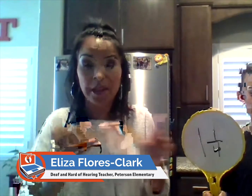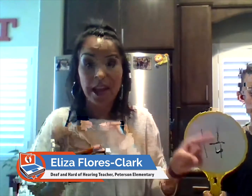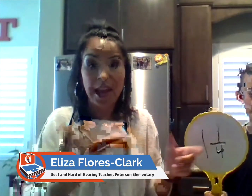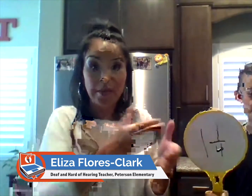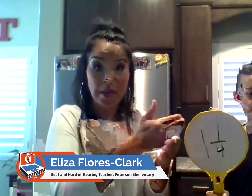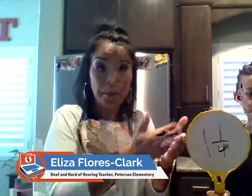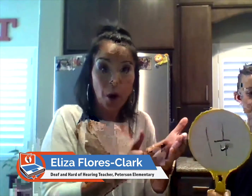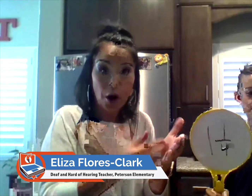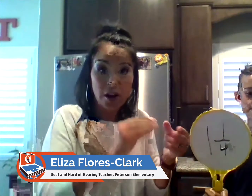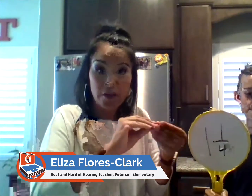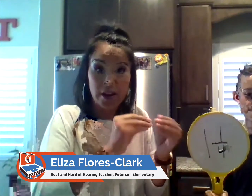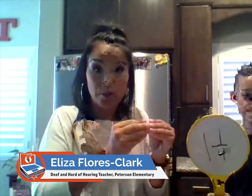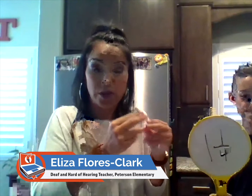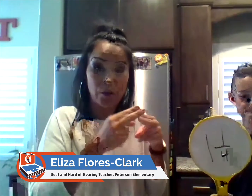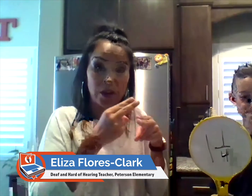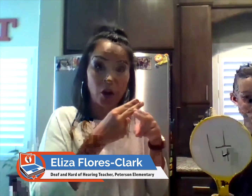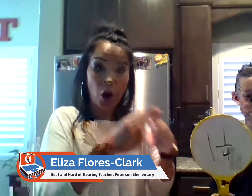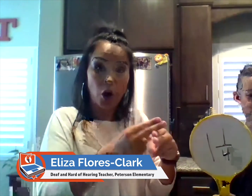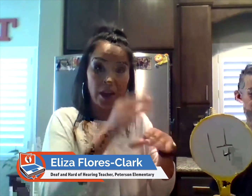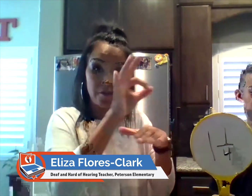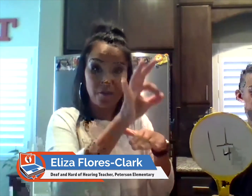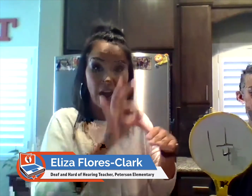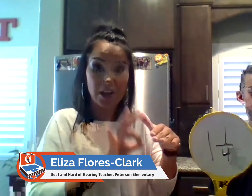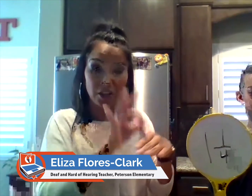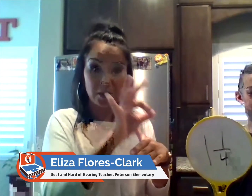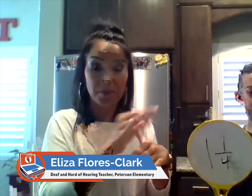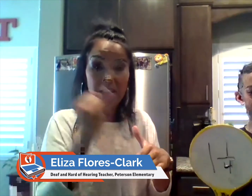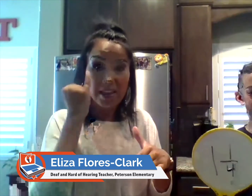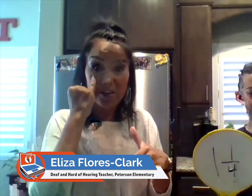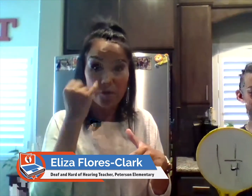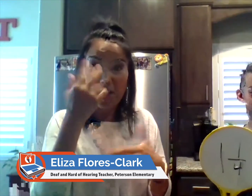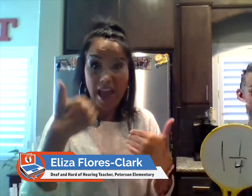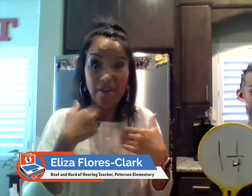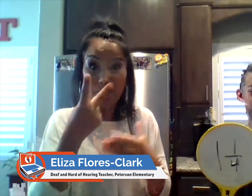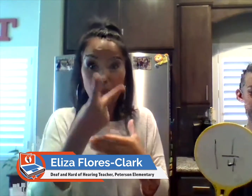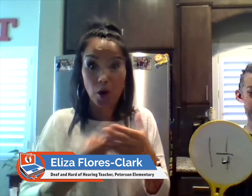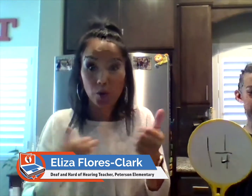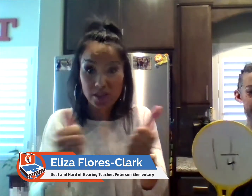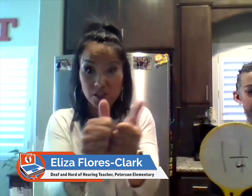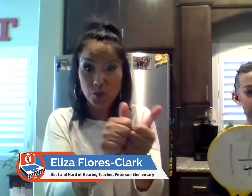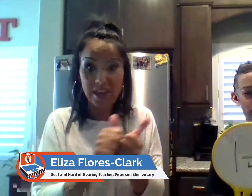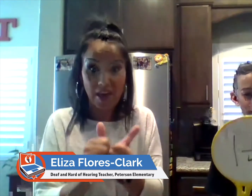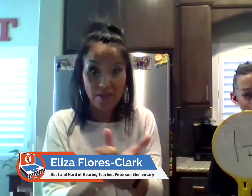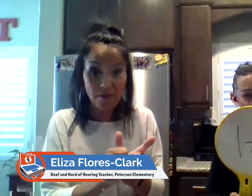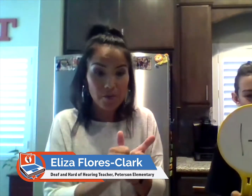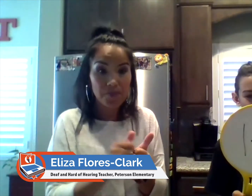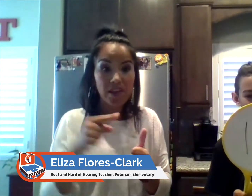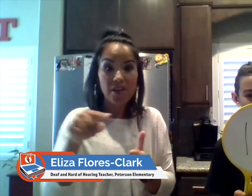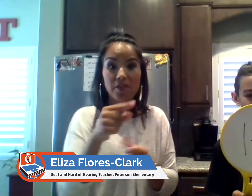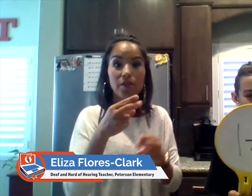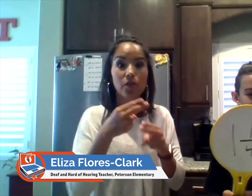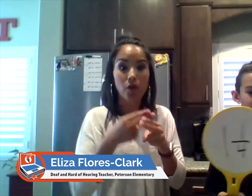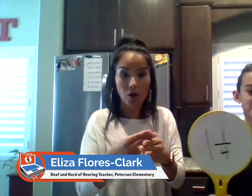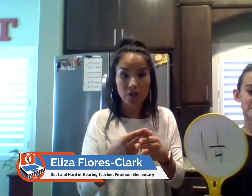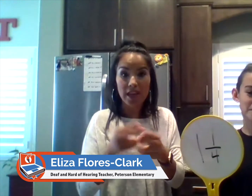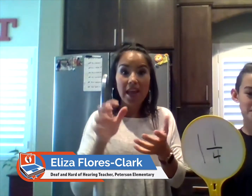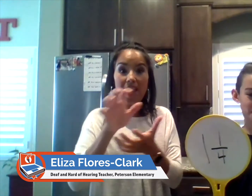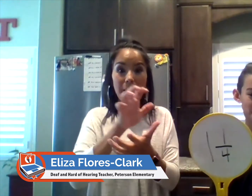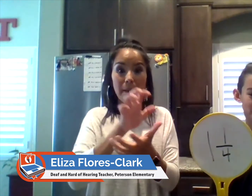and then a part of a number that we call a fraction, if we have both together, they're called a